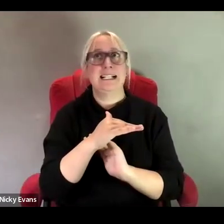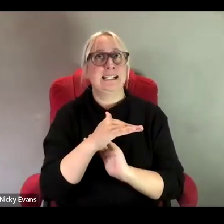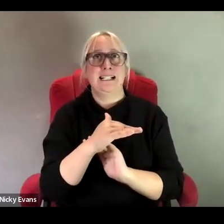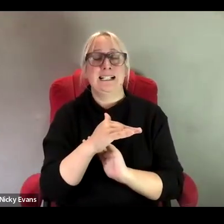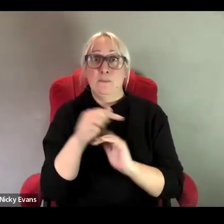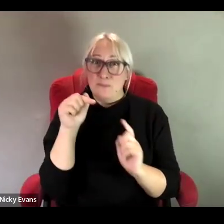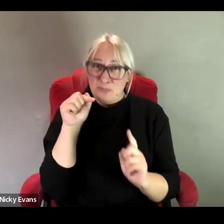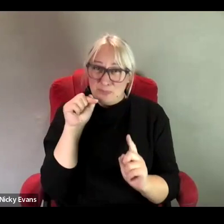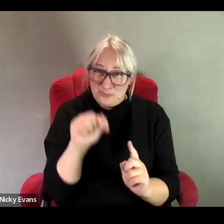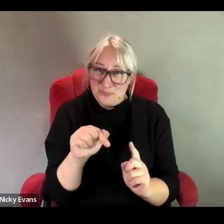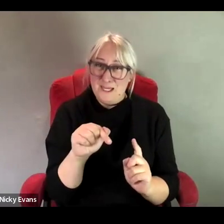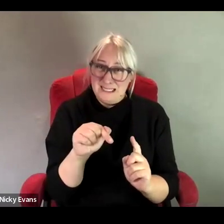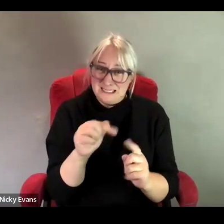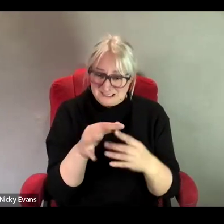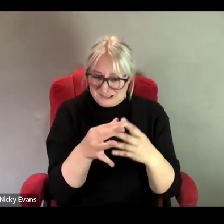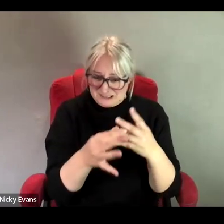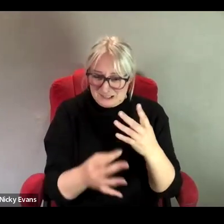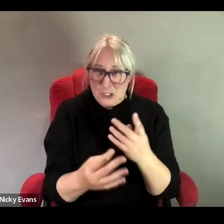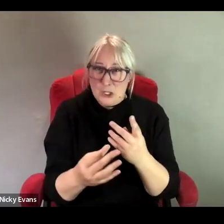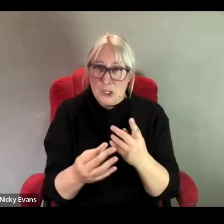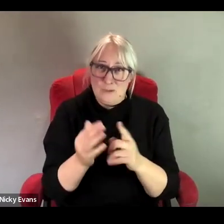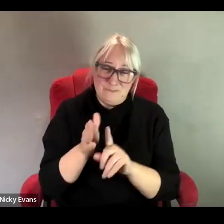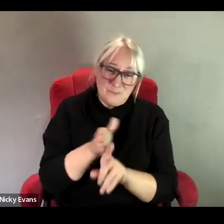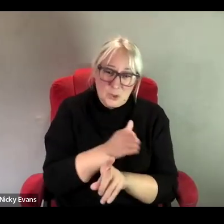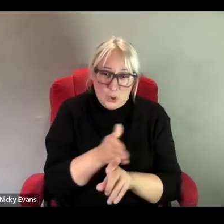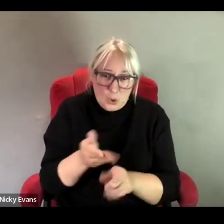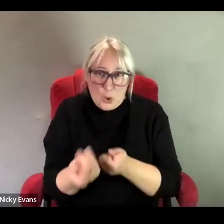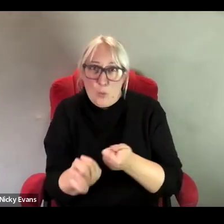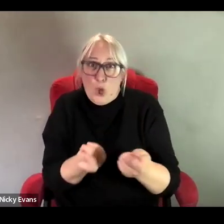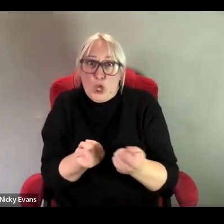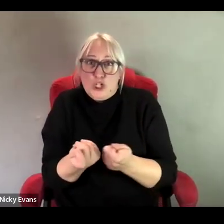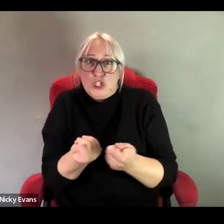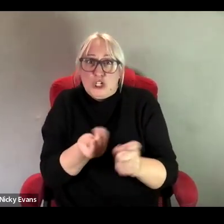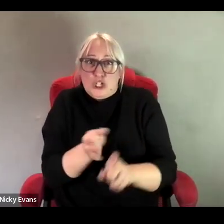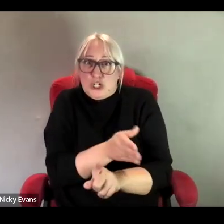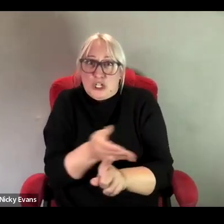with this kind of scale of coercion that exists on a